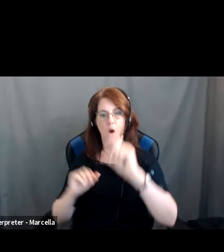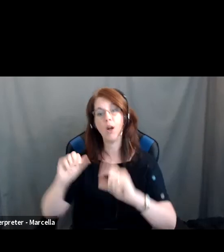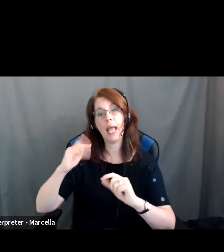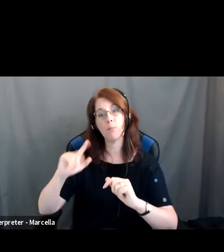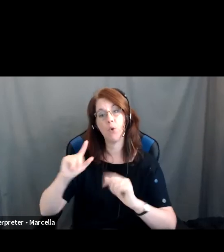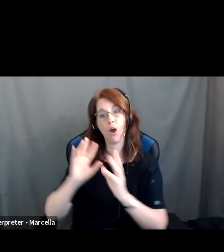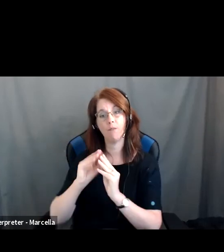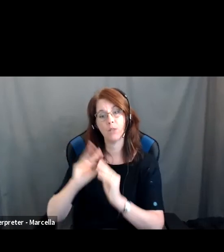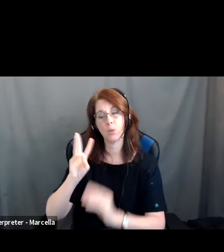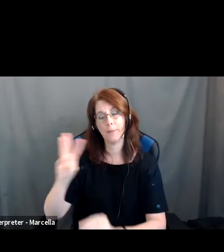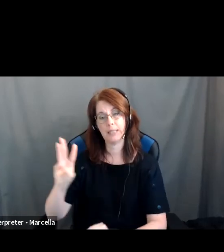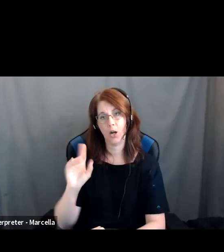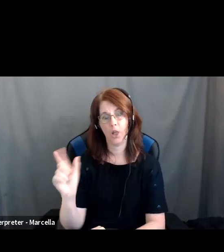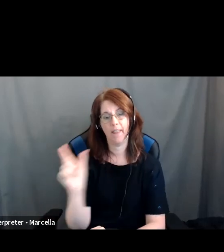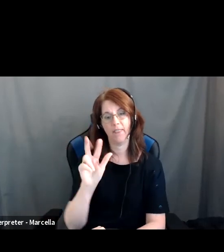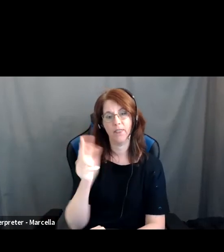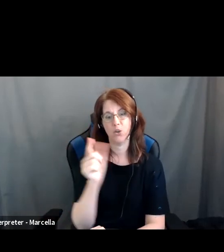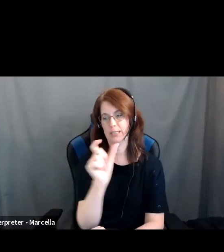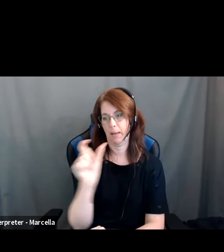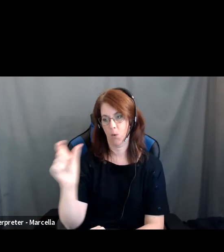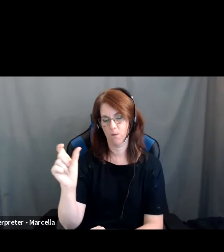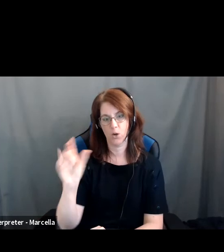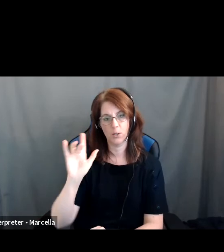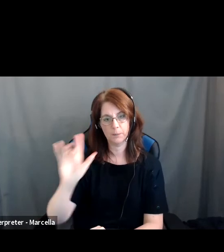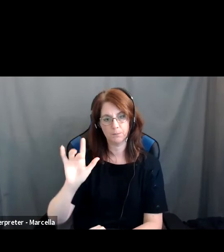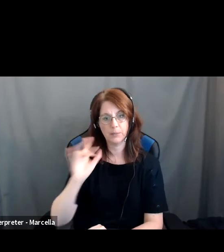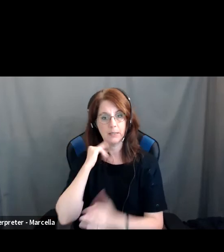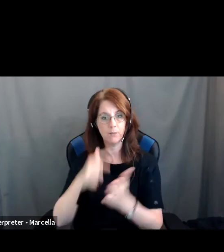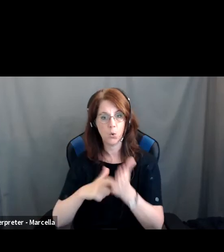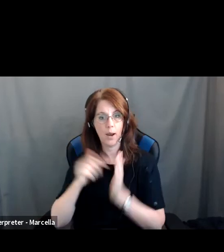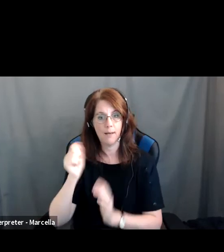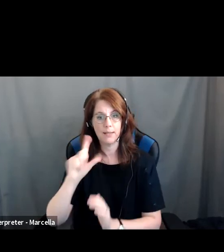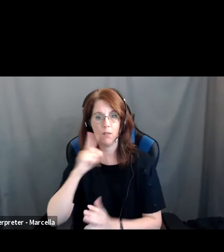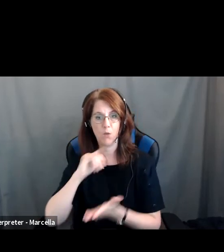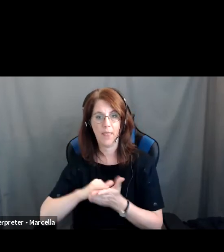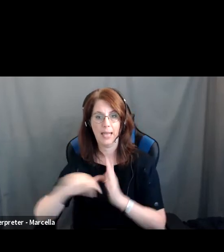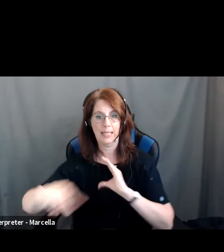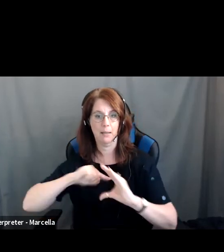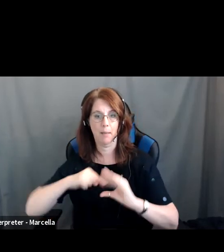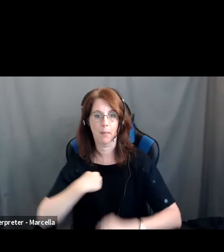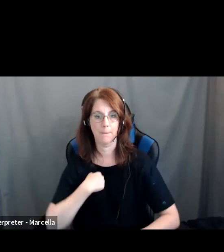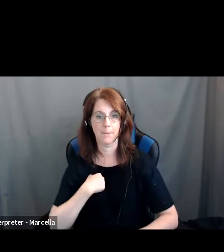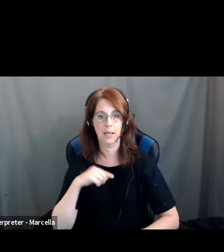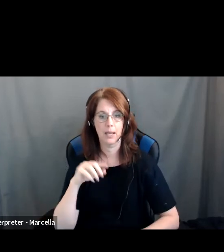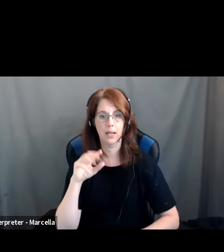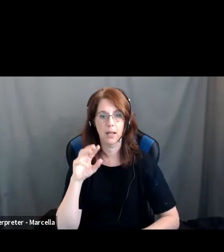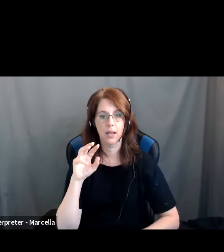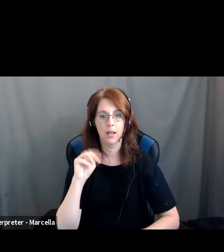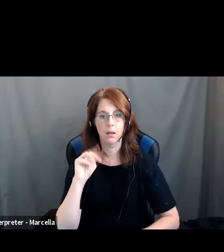conference website. And if you would require ASL for that, you can email me at